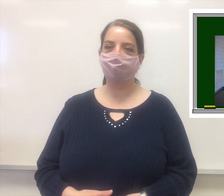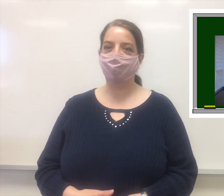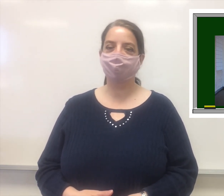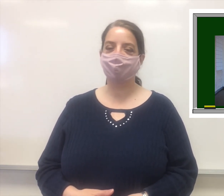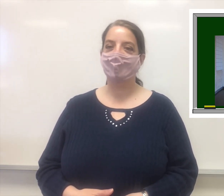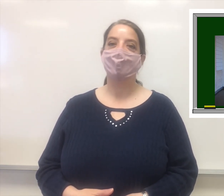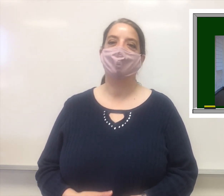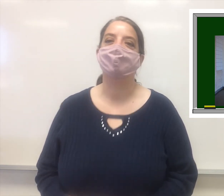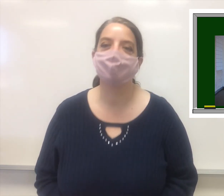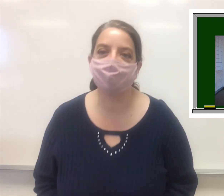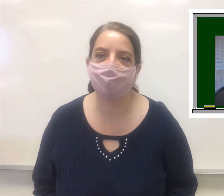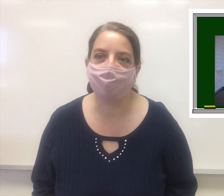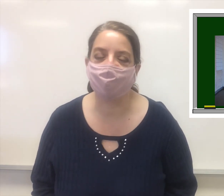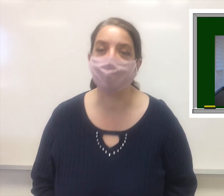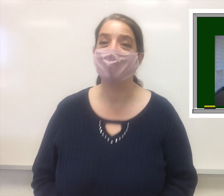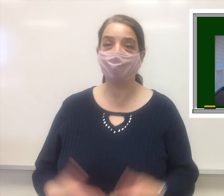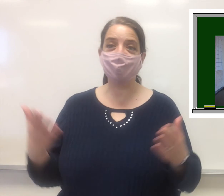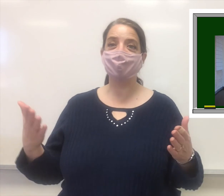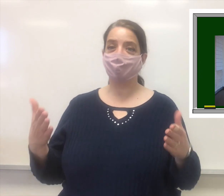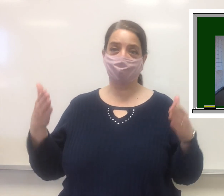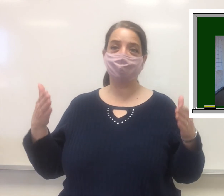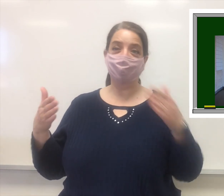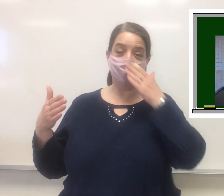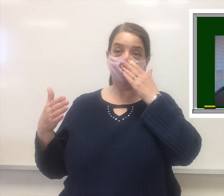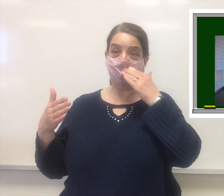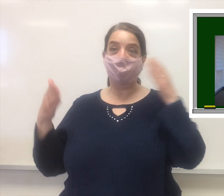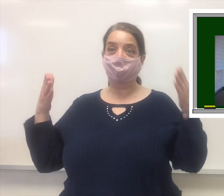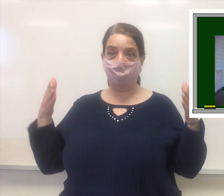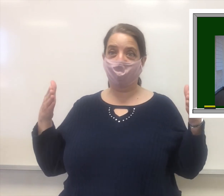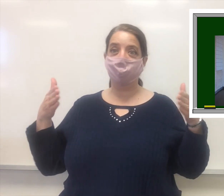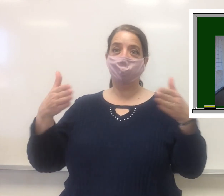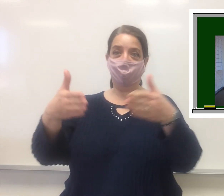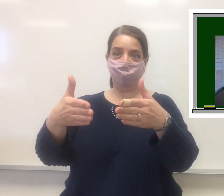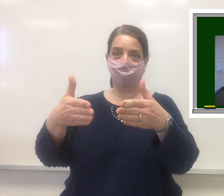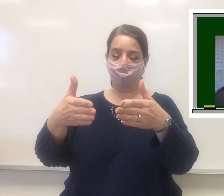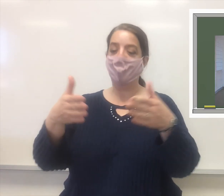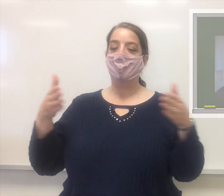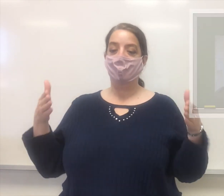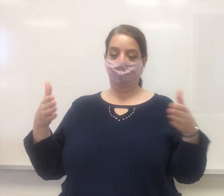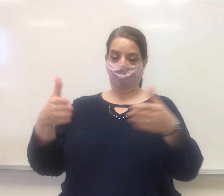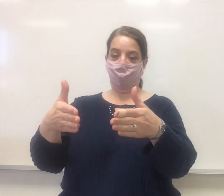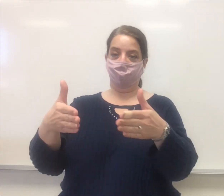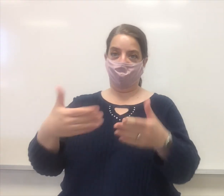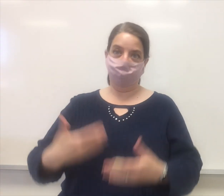know it's, okay, this is sarcasm. This is just really simple sign. Think about how the walls look. Hallway.